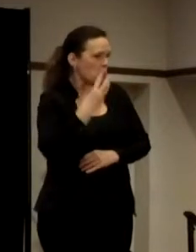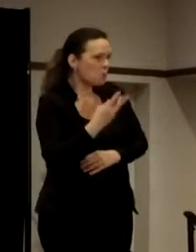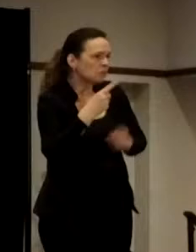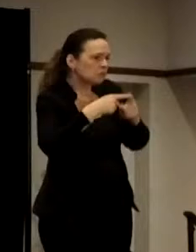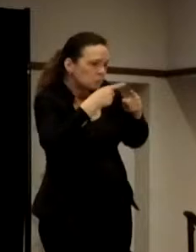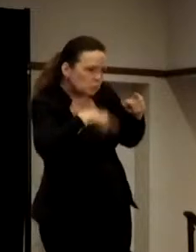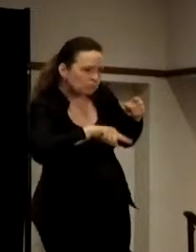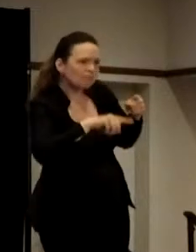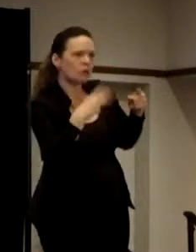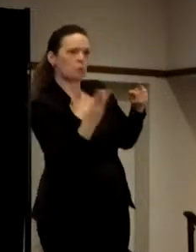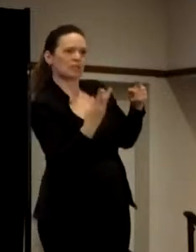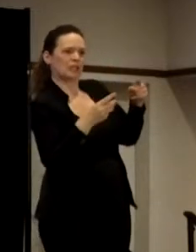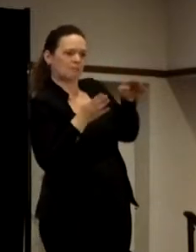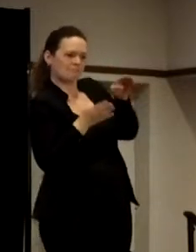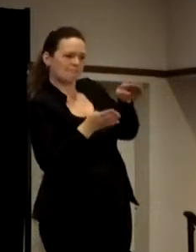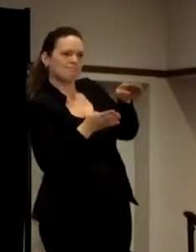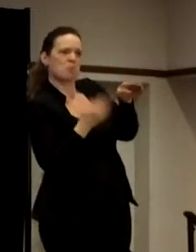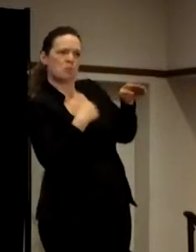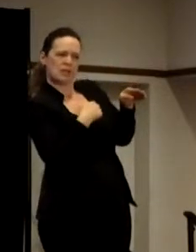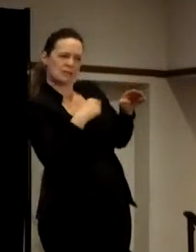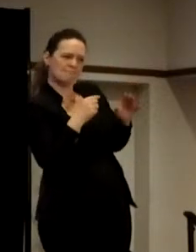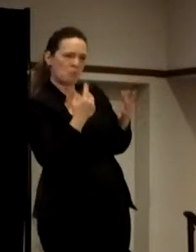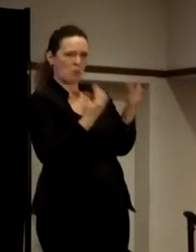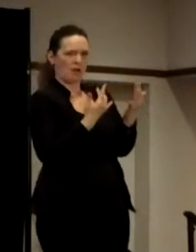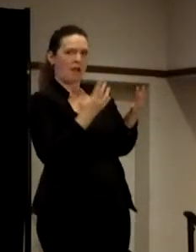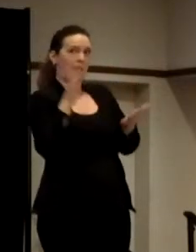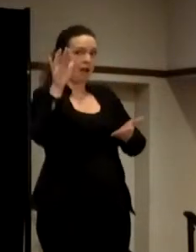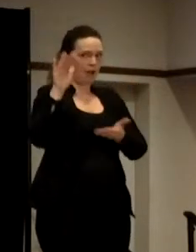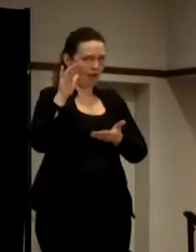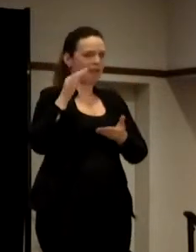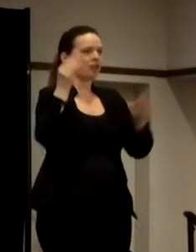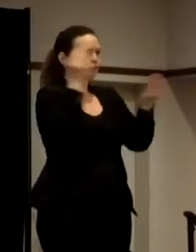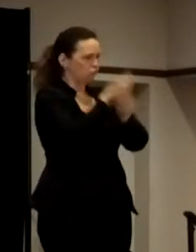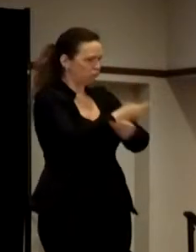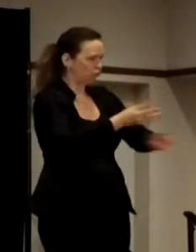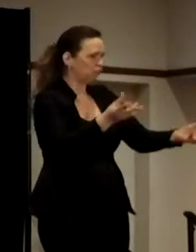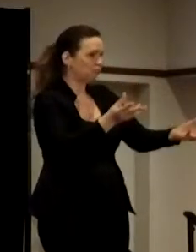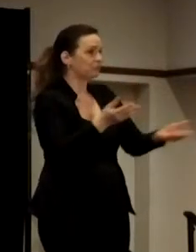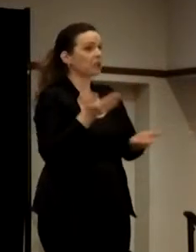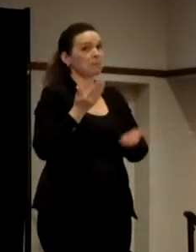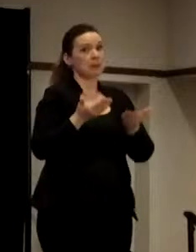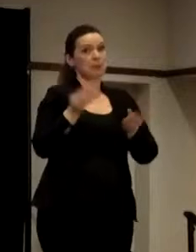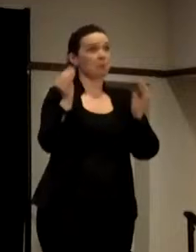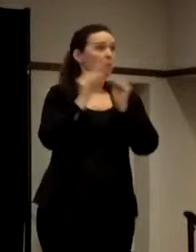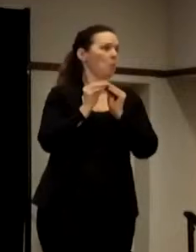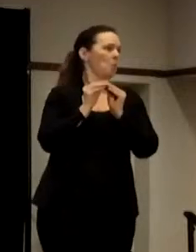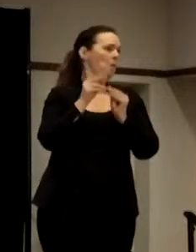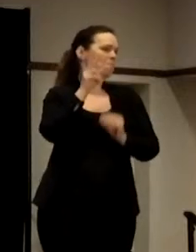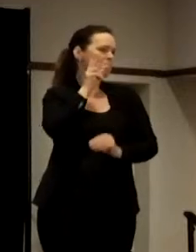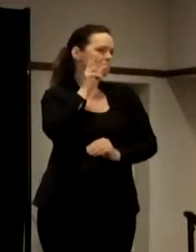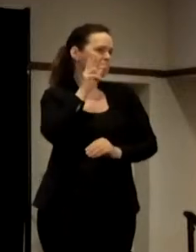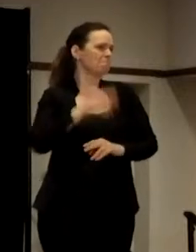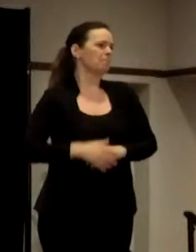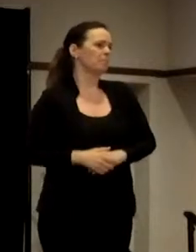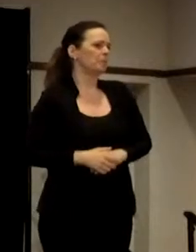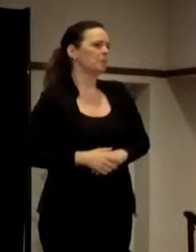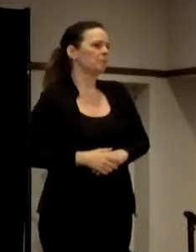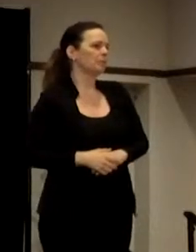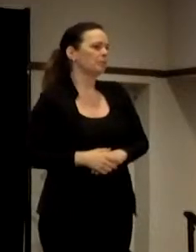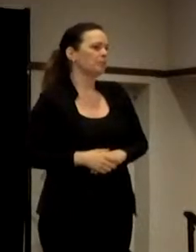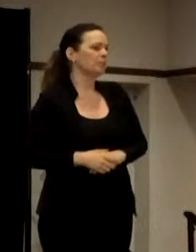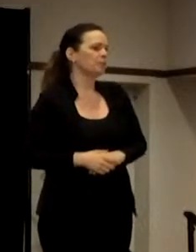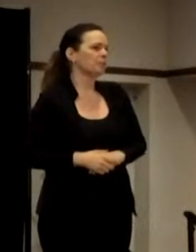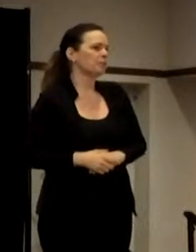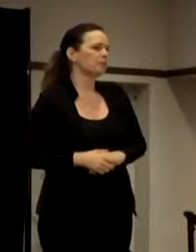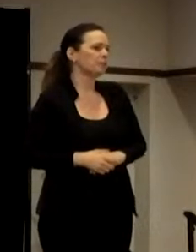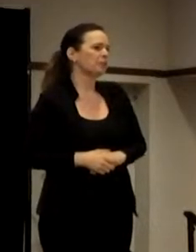certainly we may even get more based off of where things are trending. So certainly there's